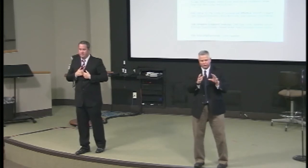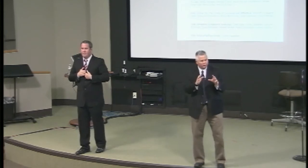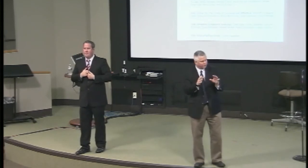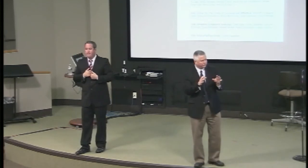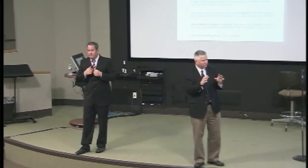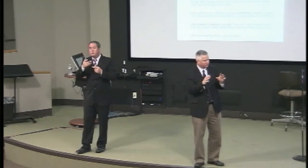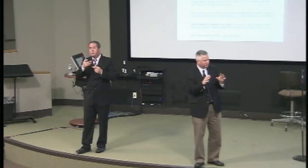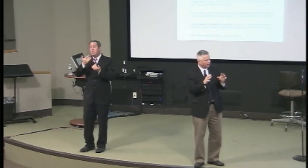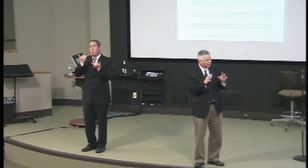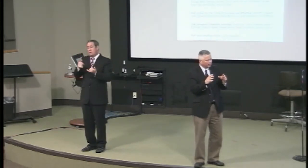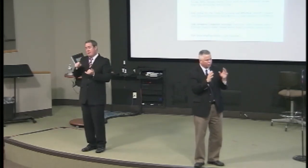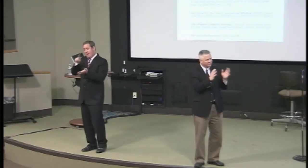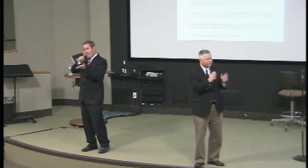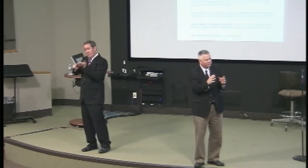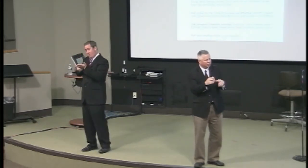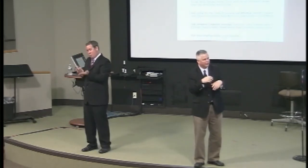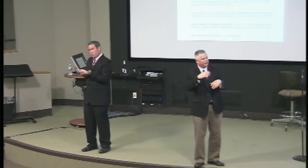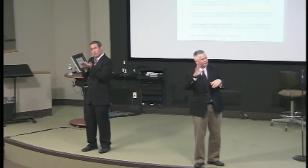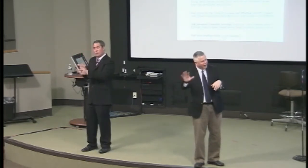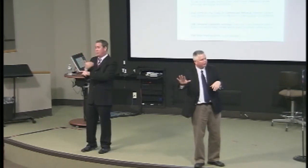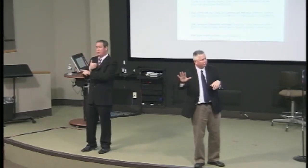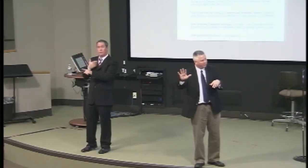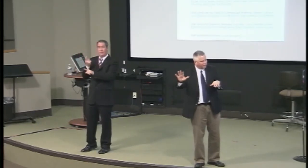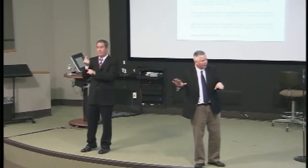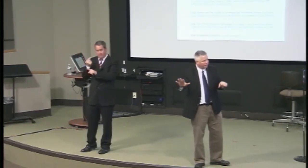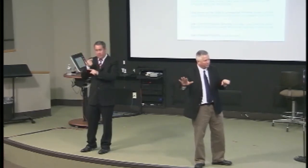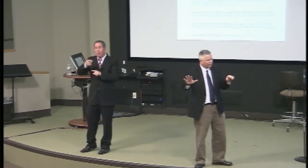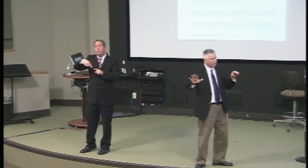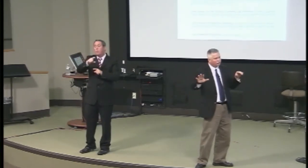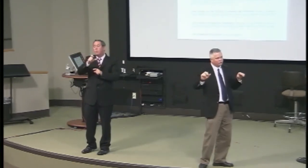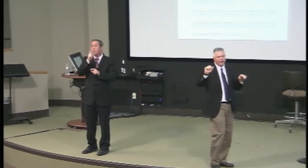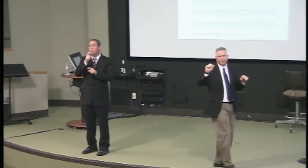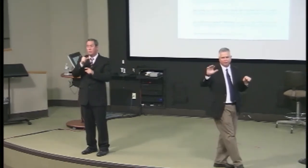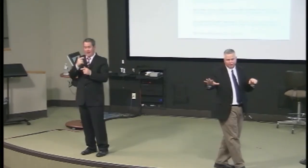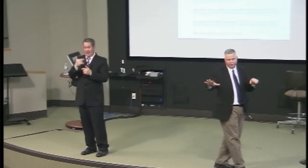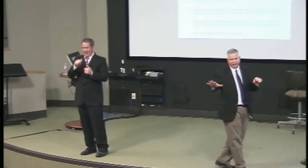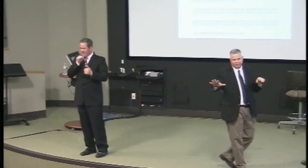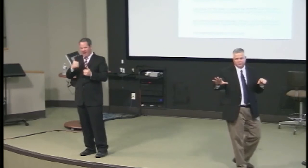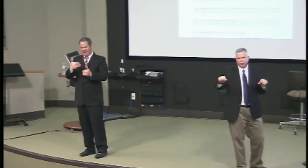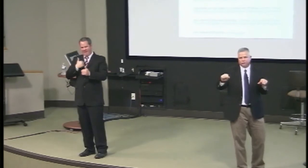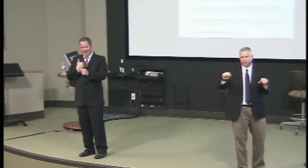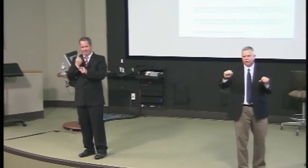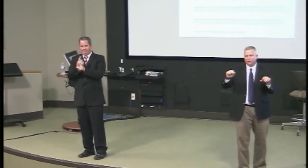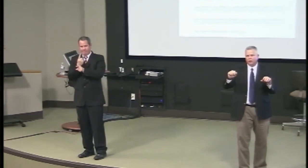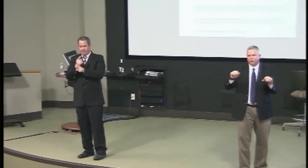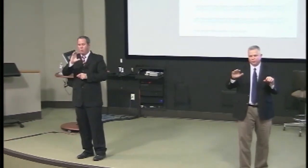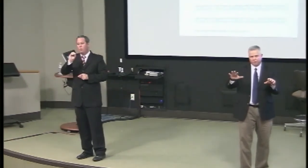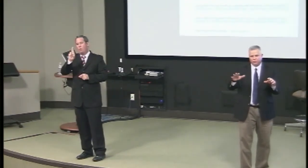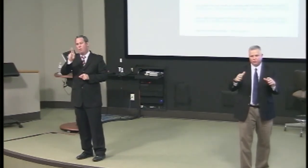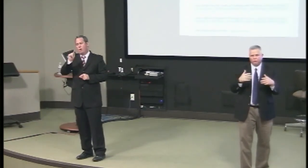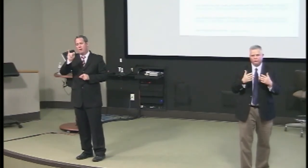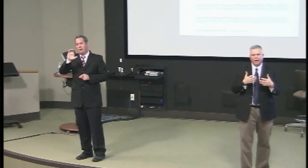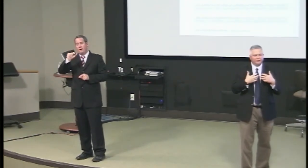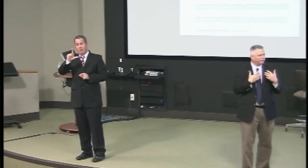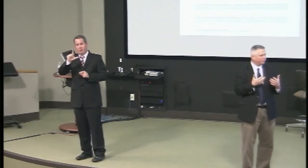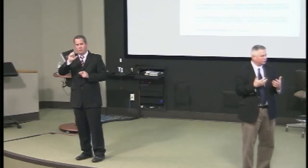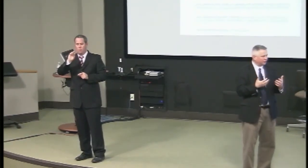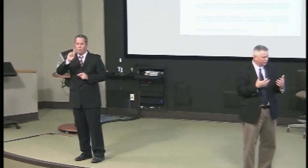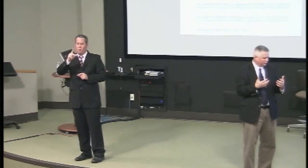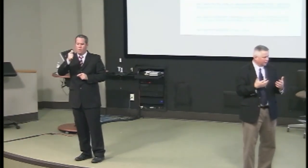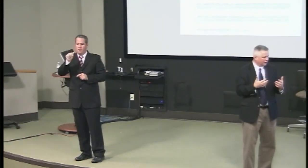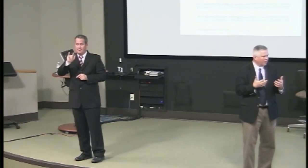atypical cortical organization is quite similar whether you got there from environment, you got there from prenatal exposure, or you